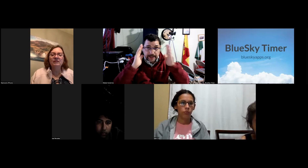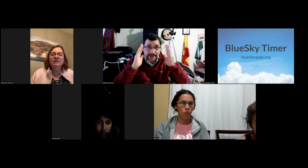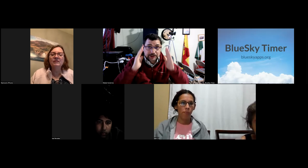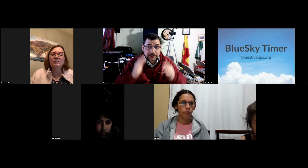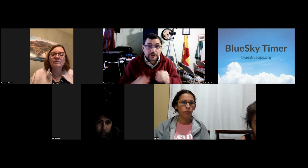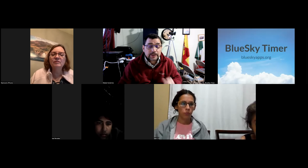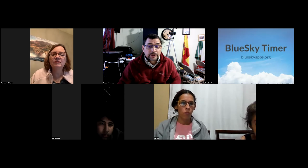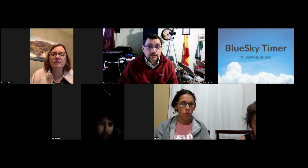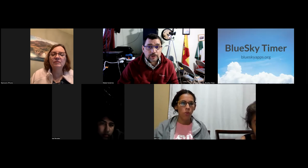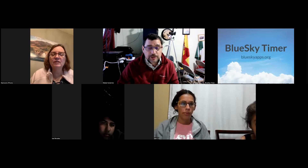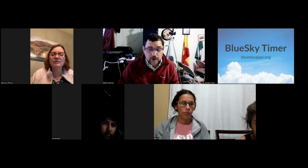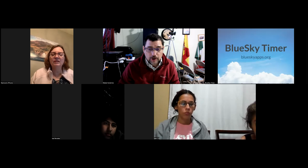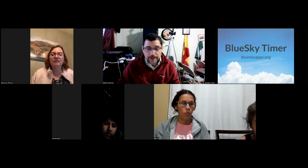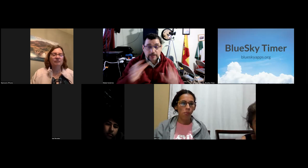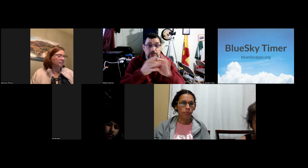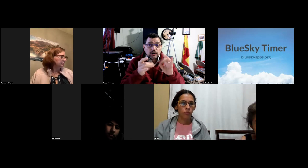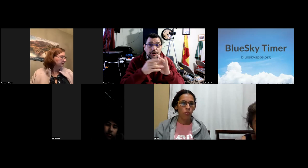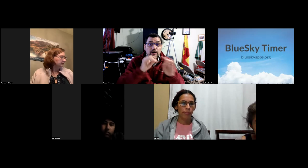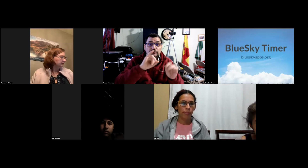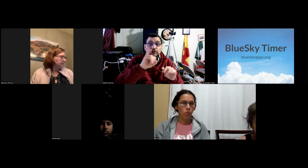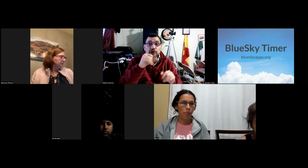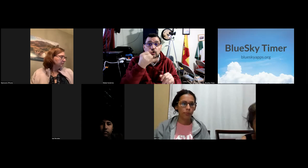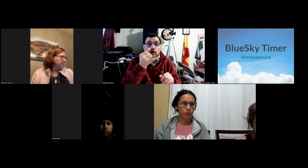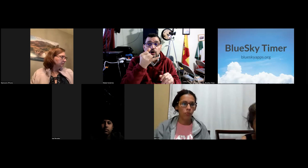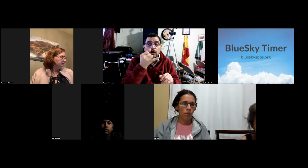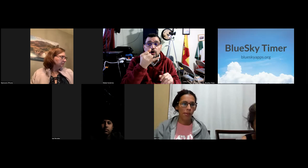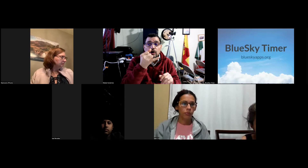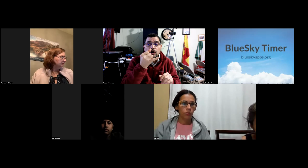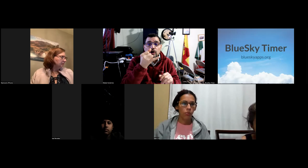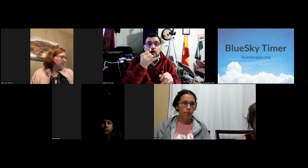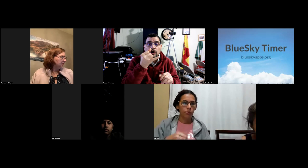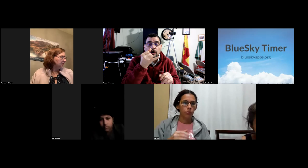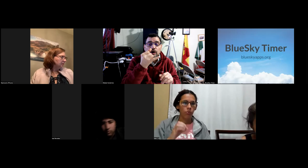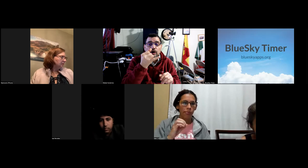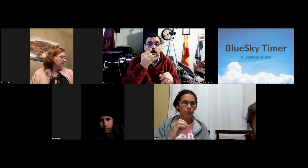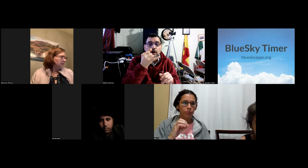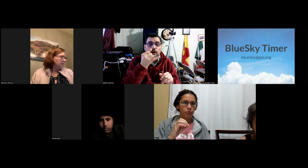just pay attention to the story of Jonah.